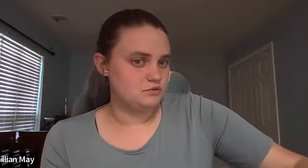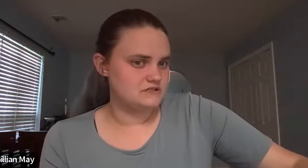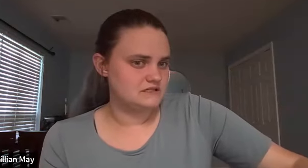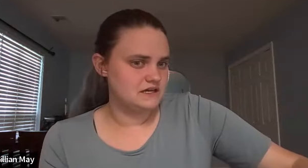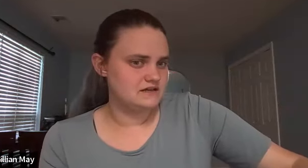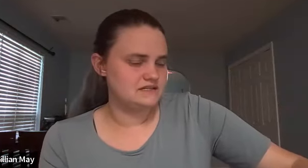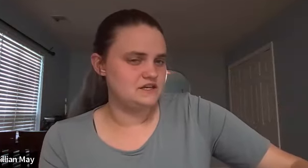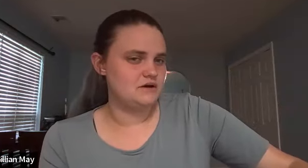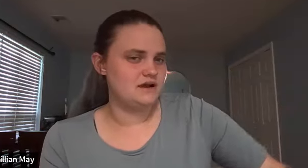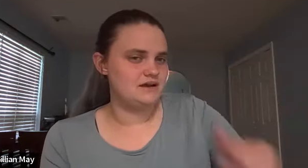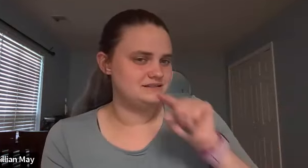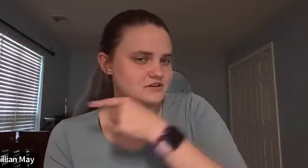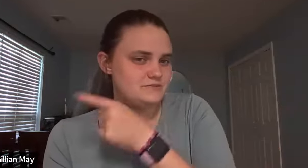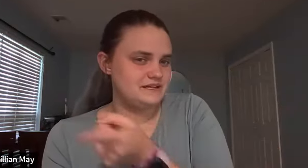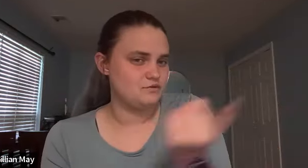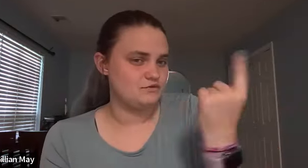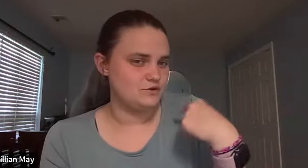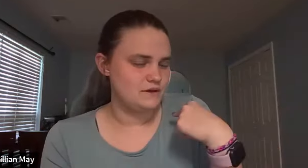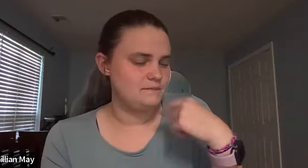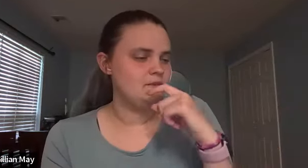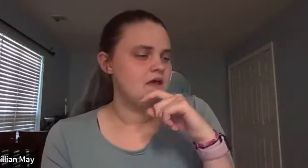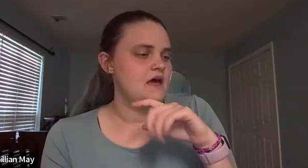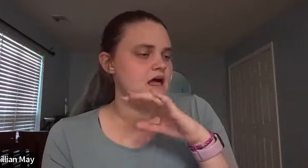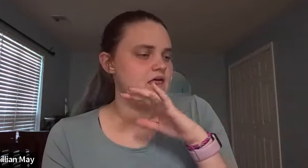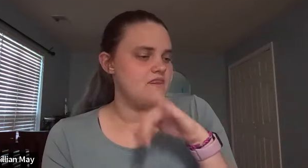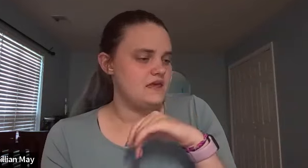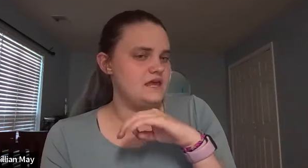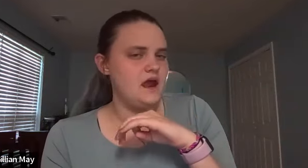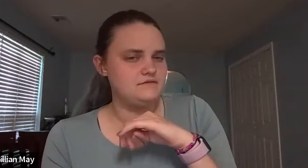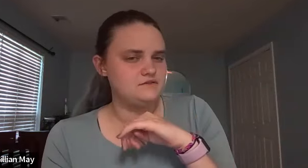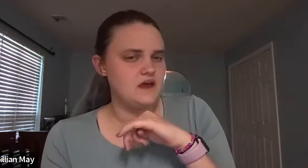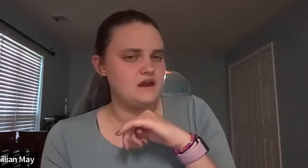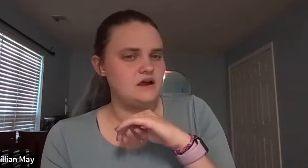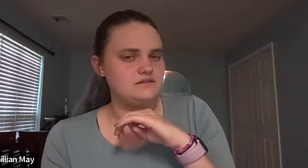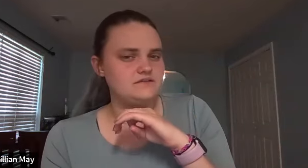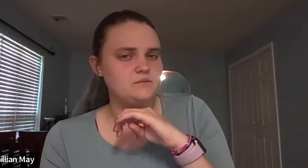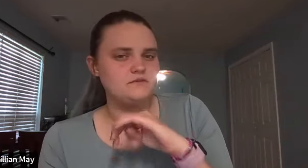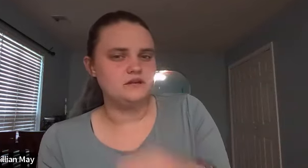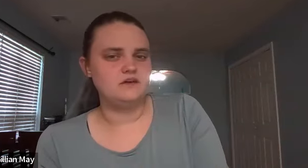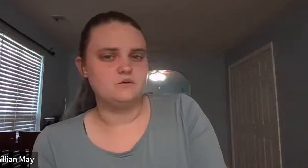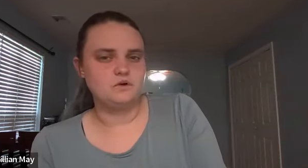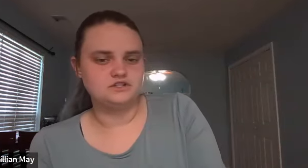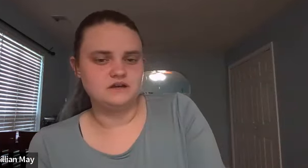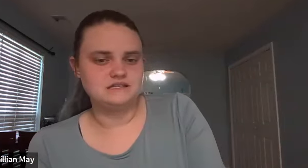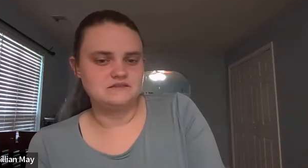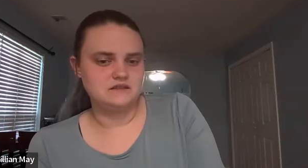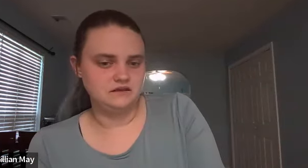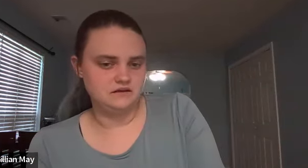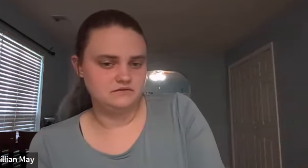sports again, because I know I got sidetracked and we didn't review them. And then after that, I'll kind of leave it open for any other words you guys can think of.